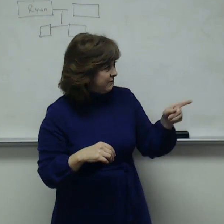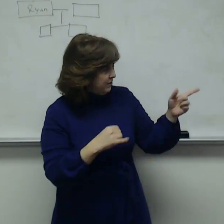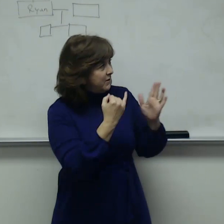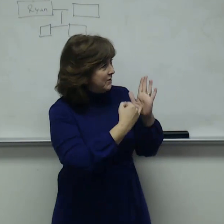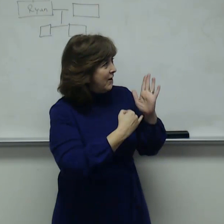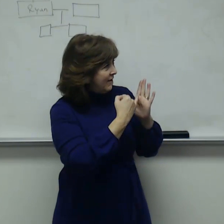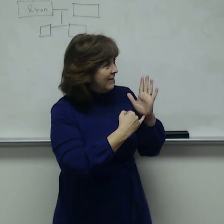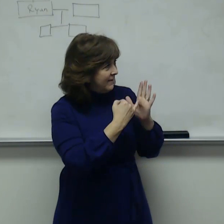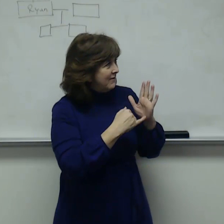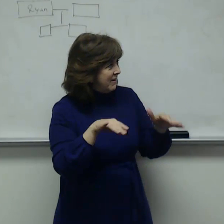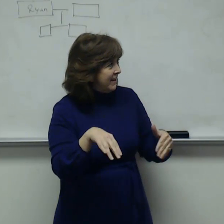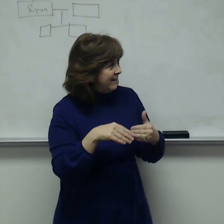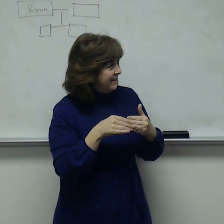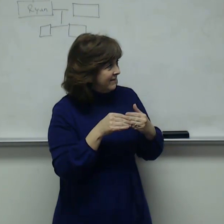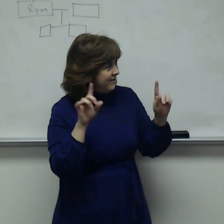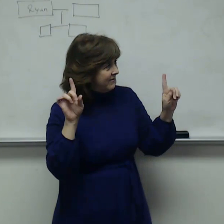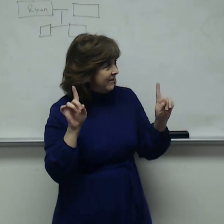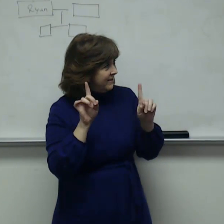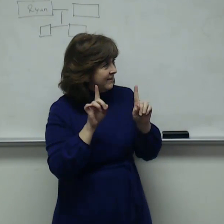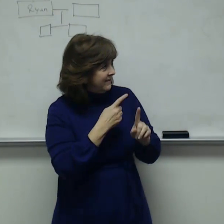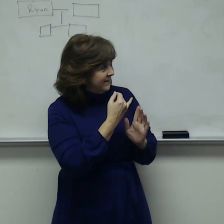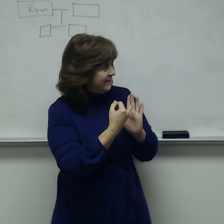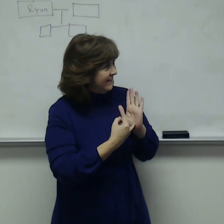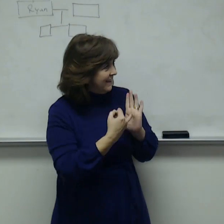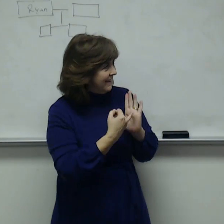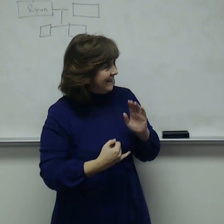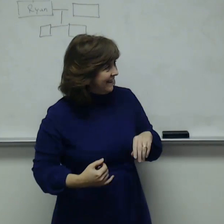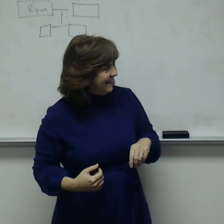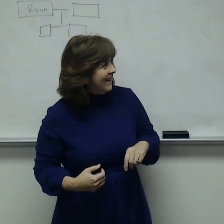You can draw a little wedding if you want to.